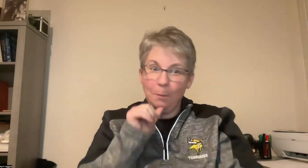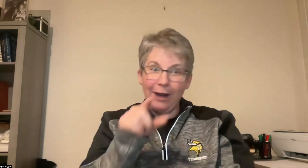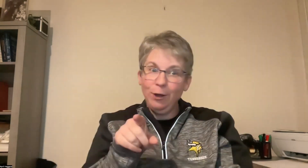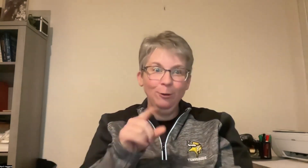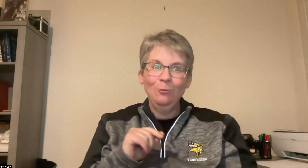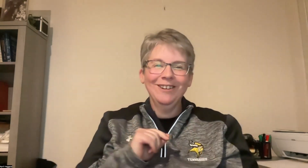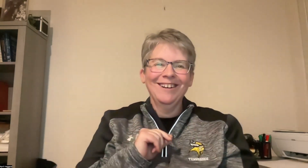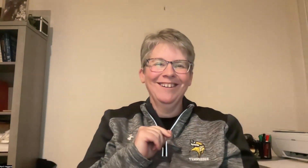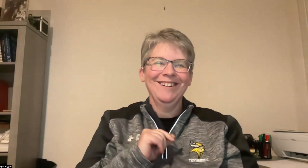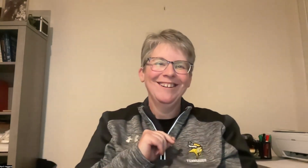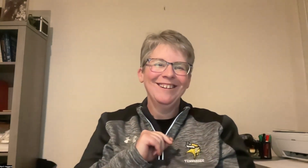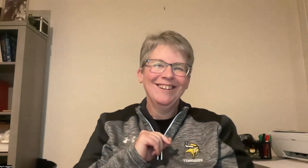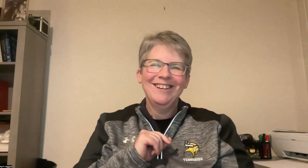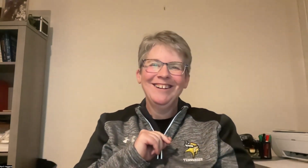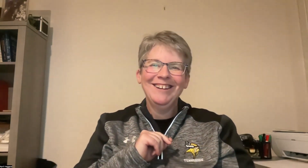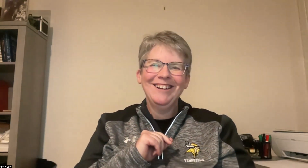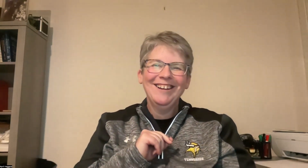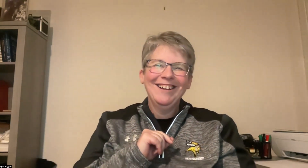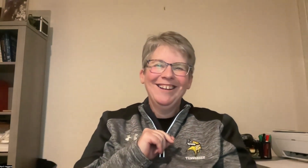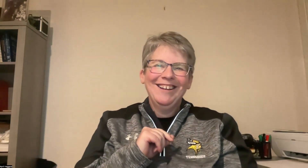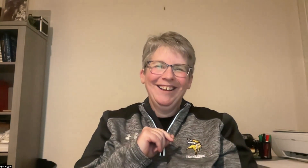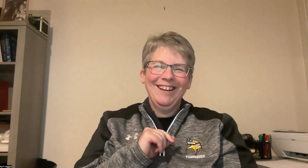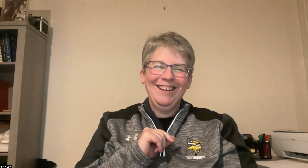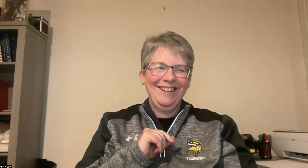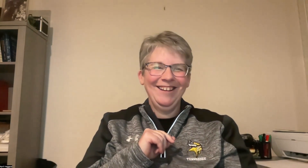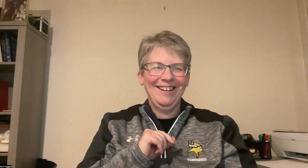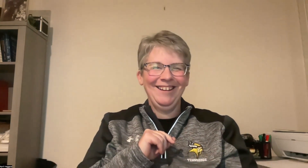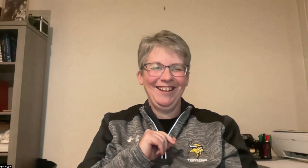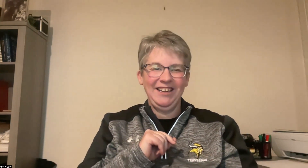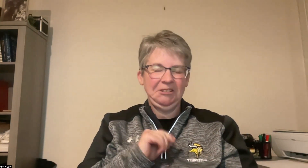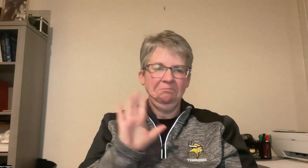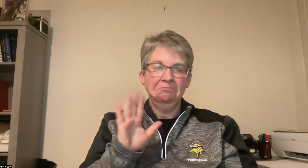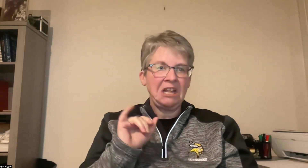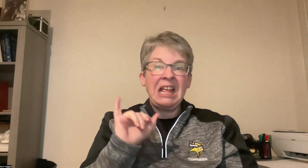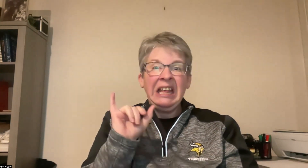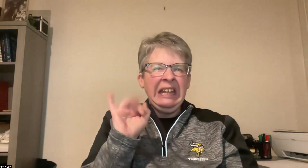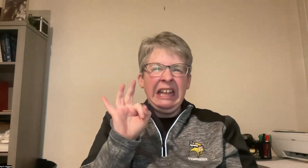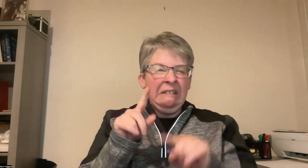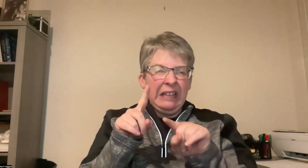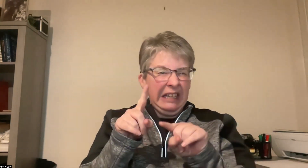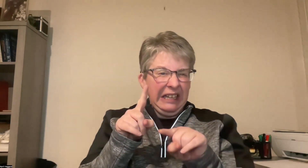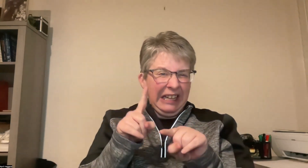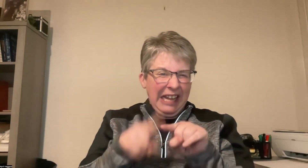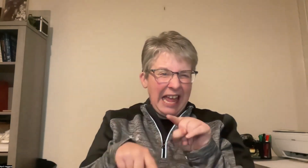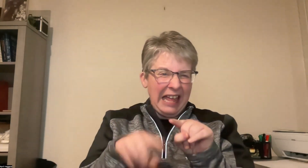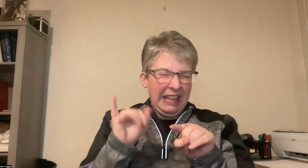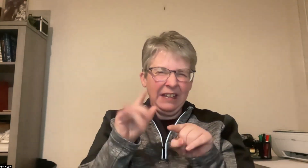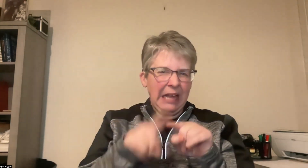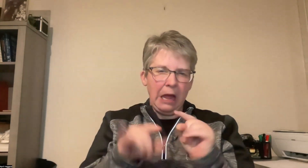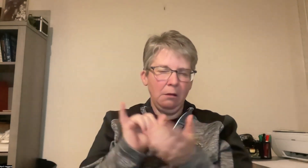It's just gray. It's like an icon on your computer. It's just a gray background with an icon on it. Okay, let me try to